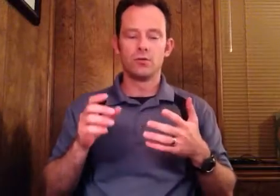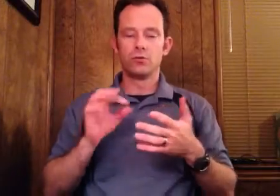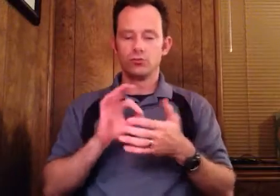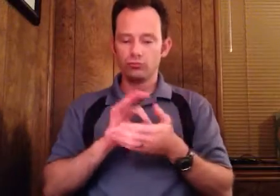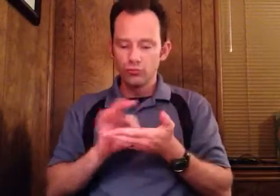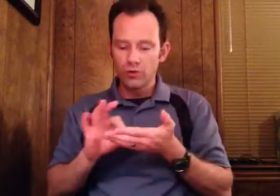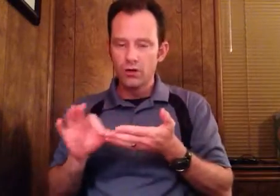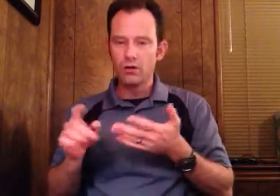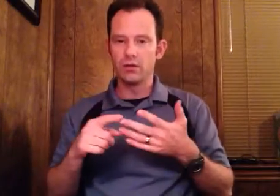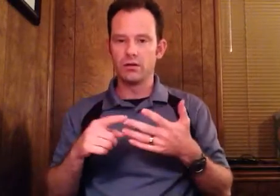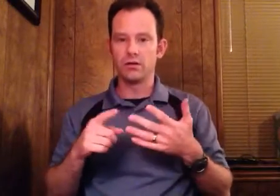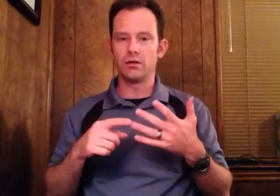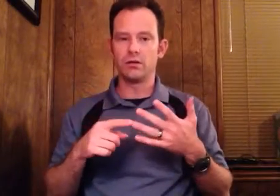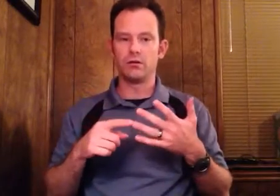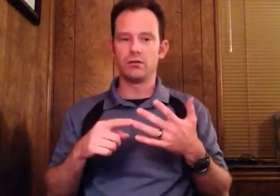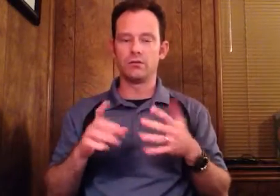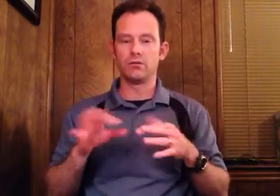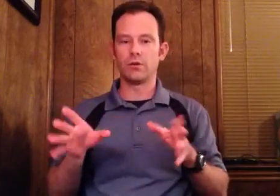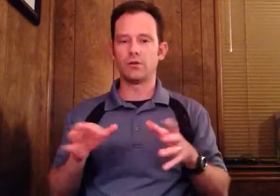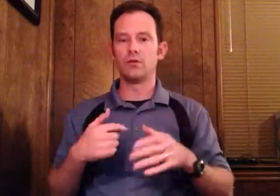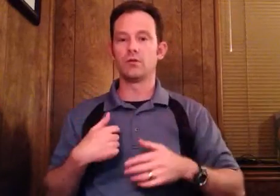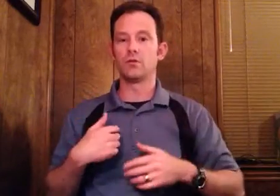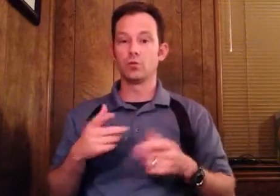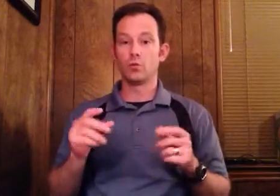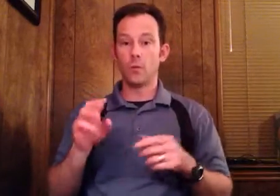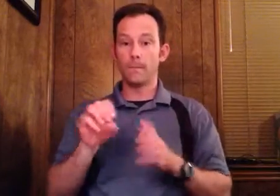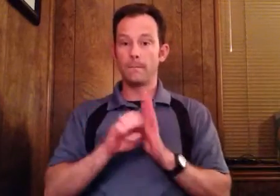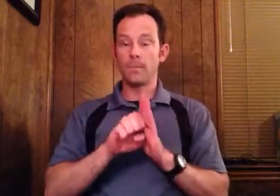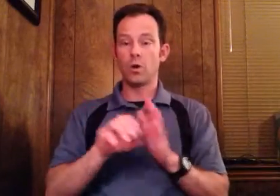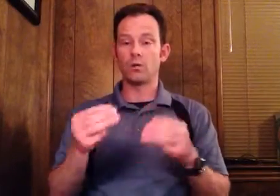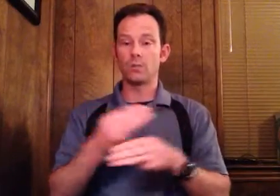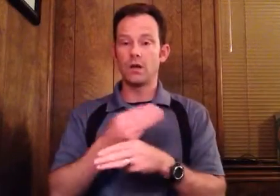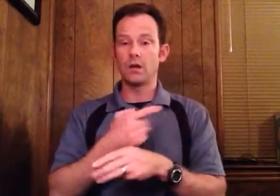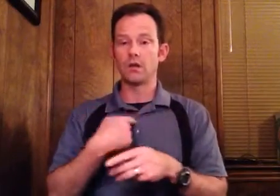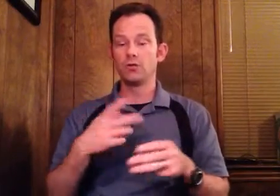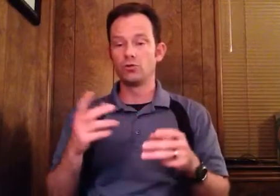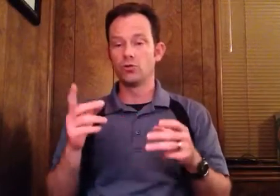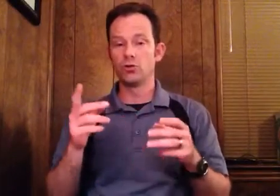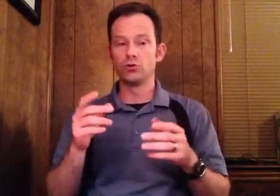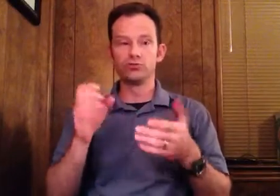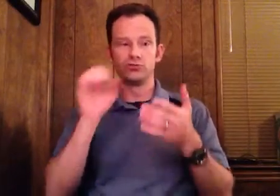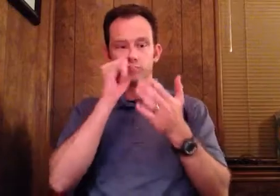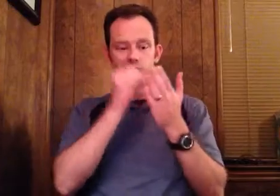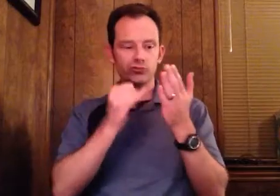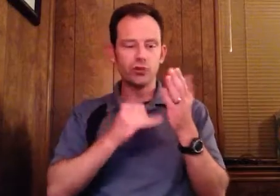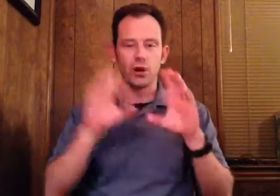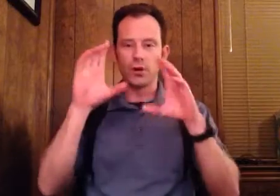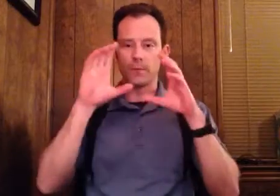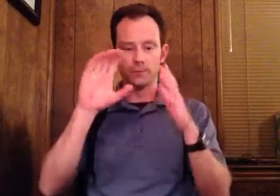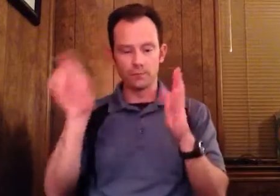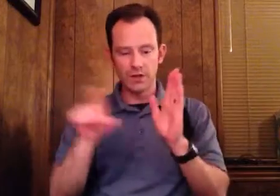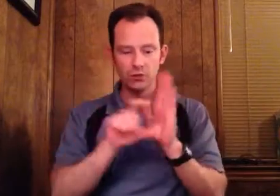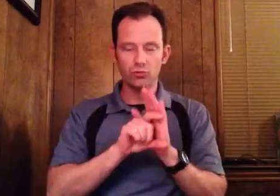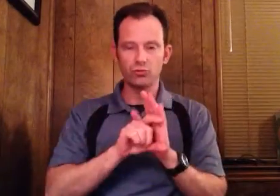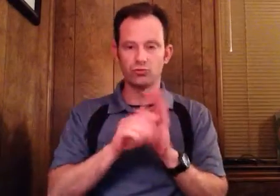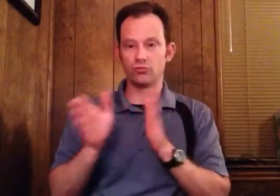And when you do Model Math, just remember, it's a draw a picture strategy. So we'll take it step by step, piece by